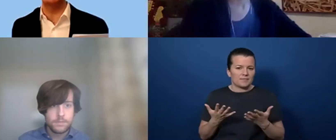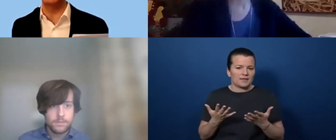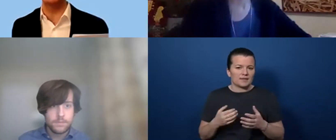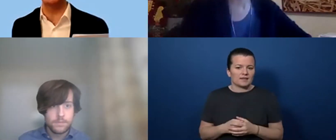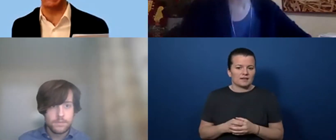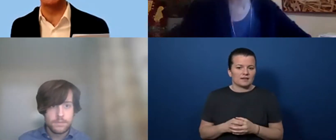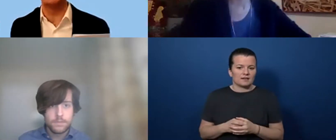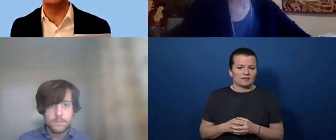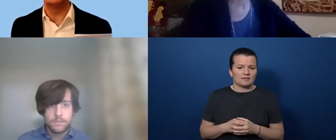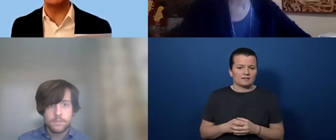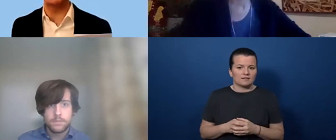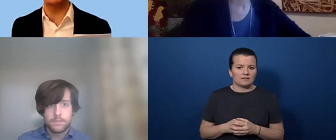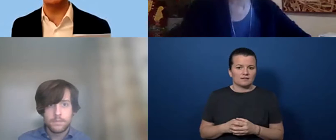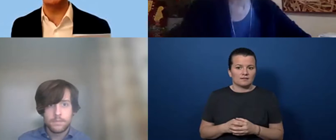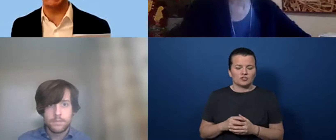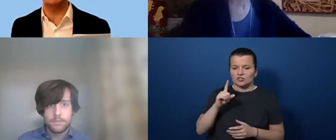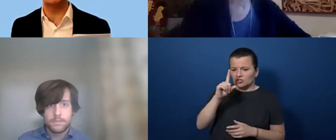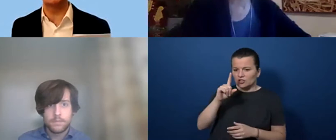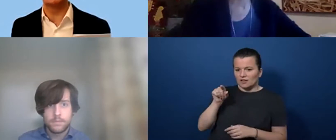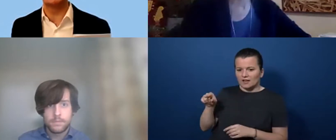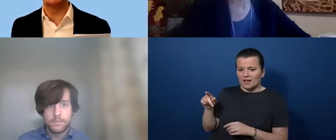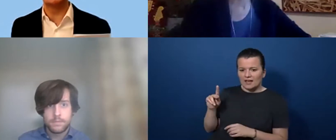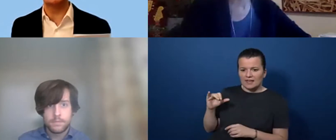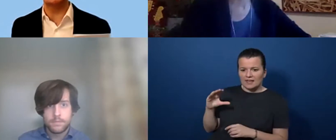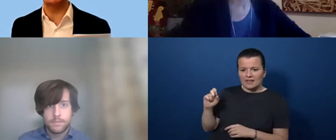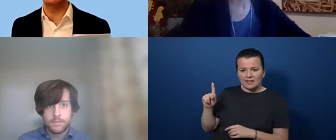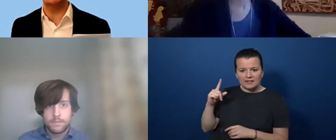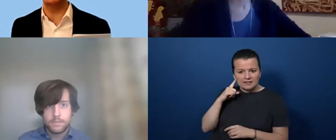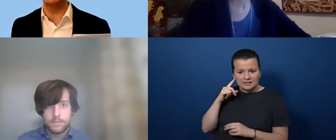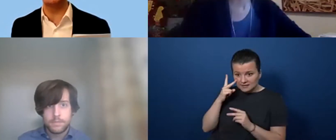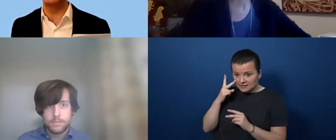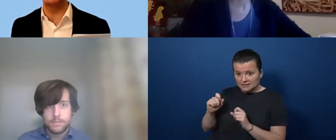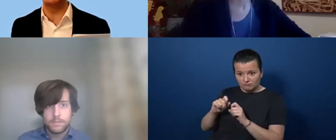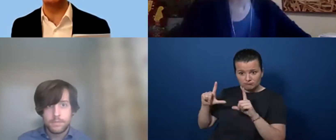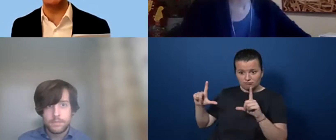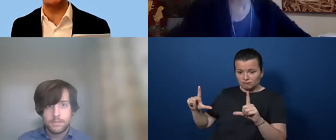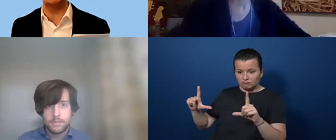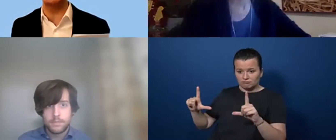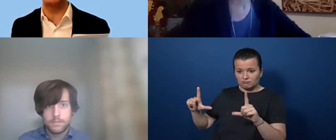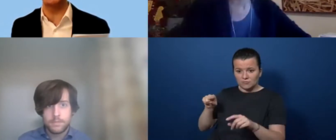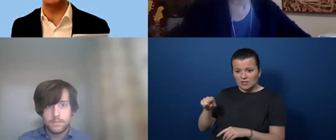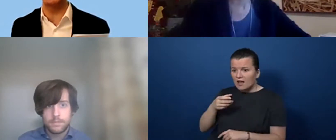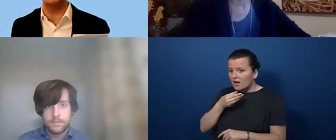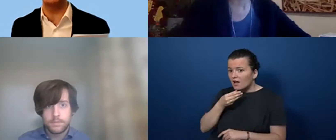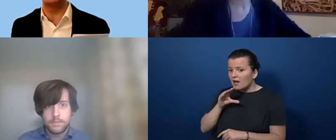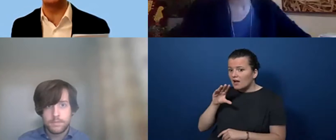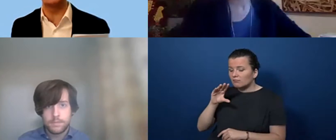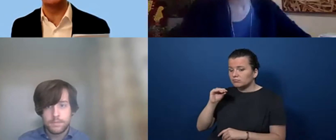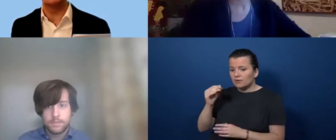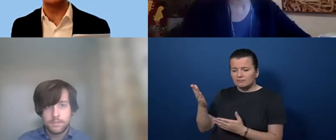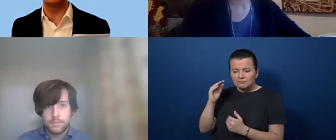very important. I can see you again. Kiki, can you speak and can we hear